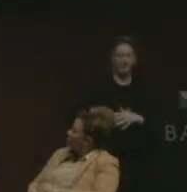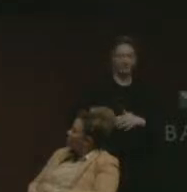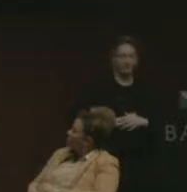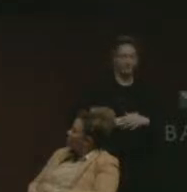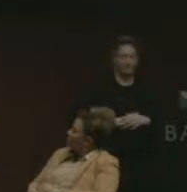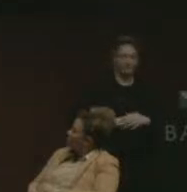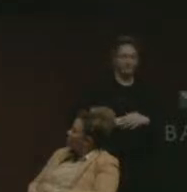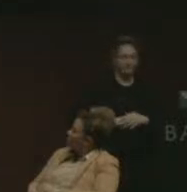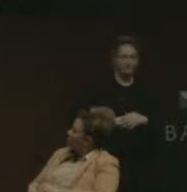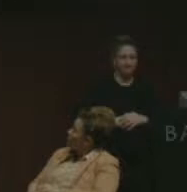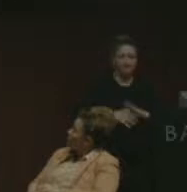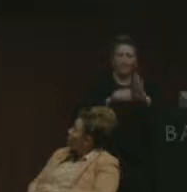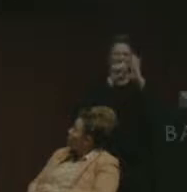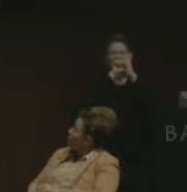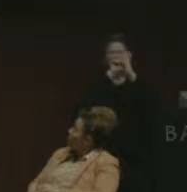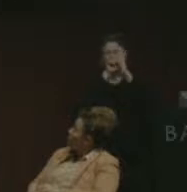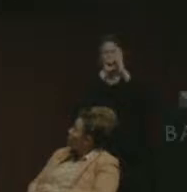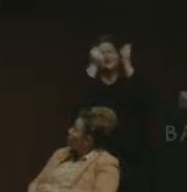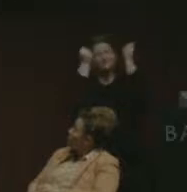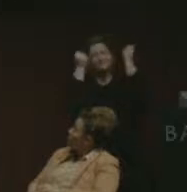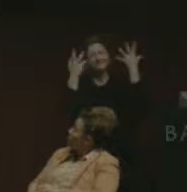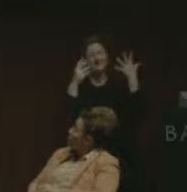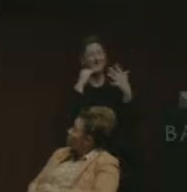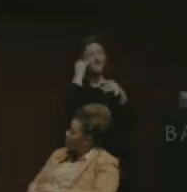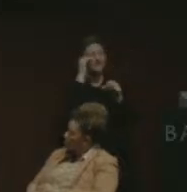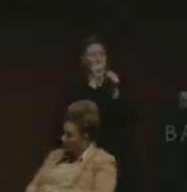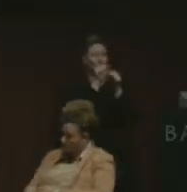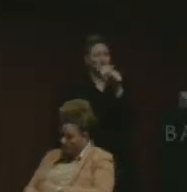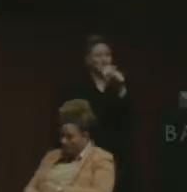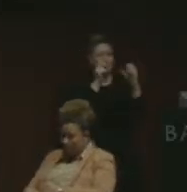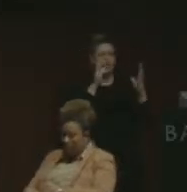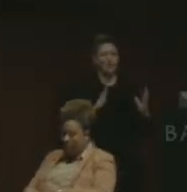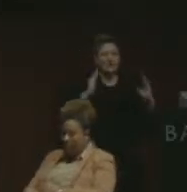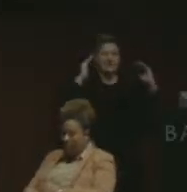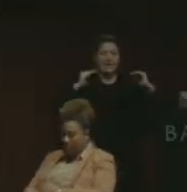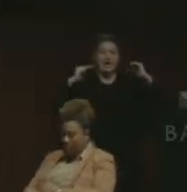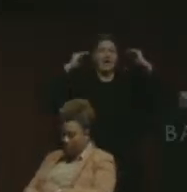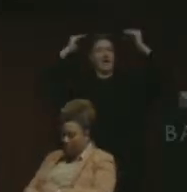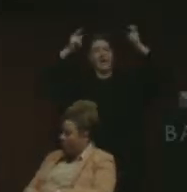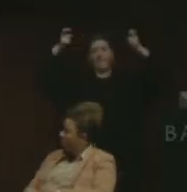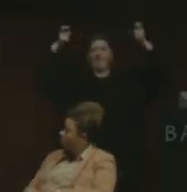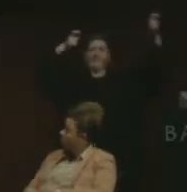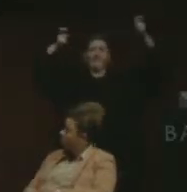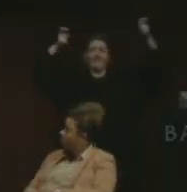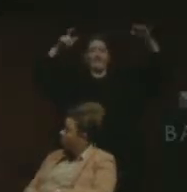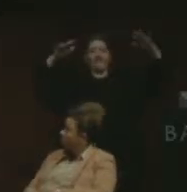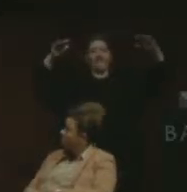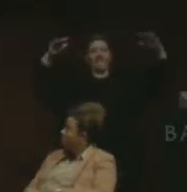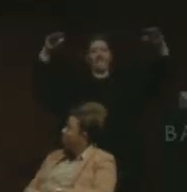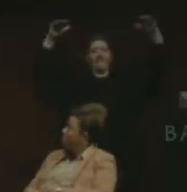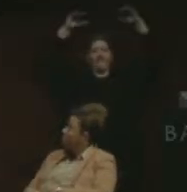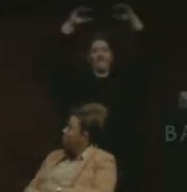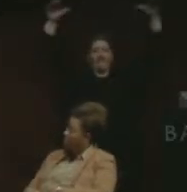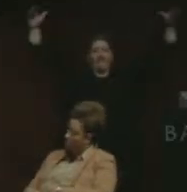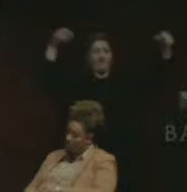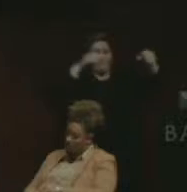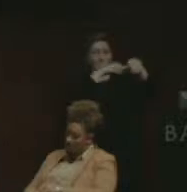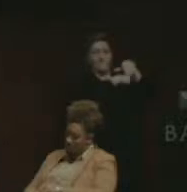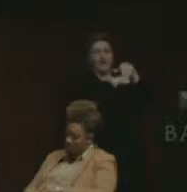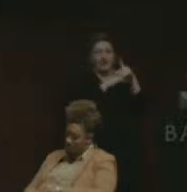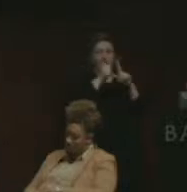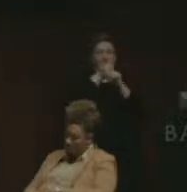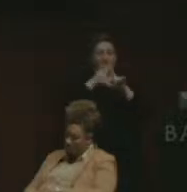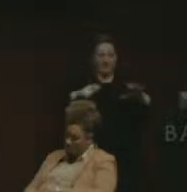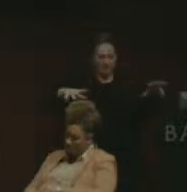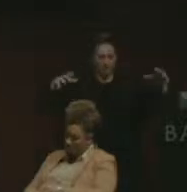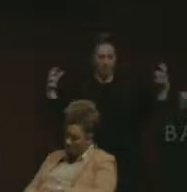It was quite a symbolic to see domestic workers in this highly governed, highly hierarchical center of power as they were organizing. And